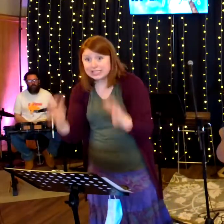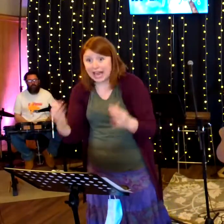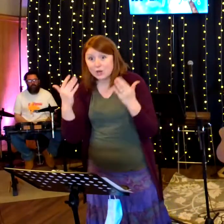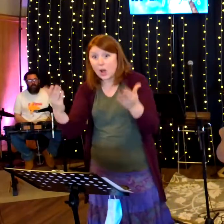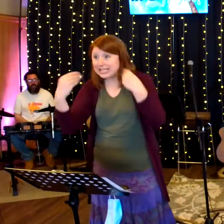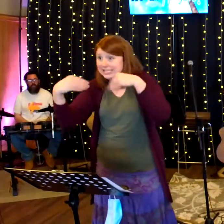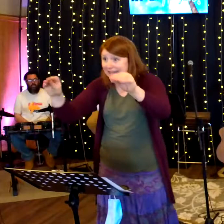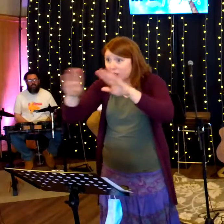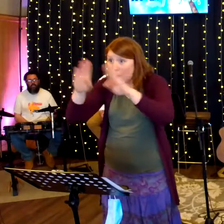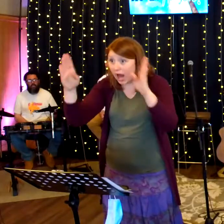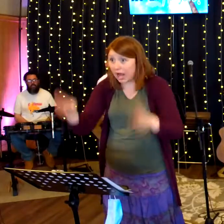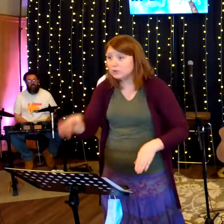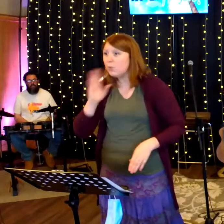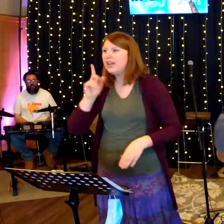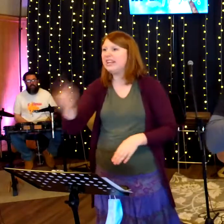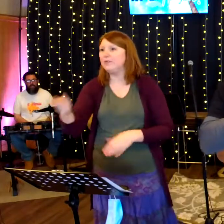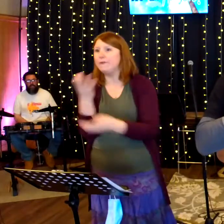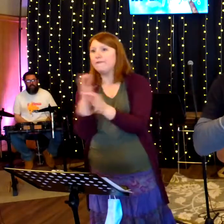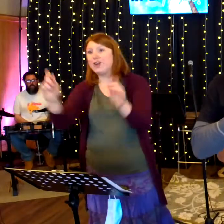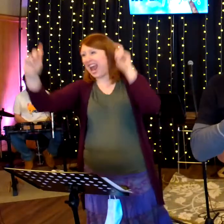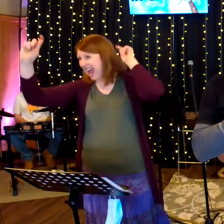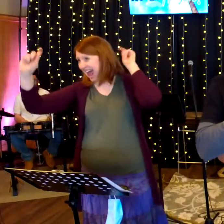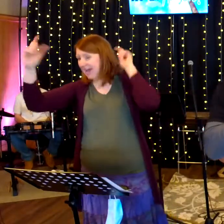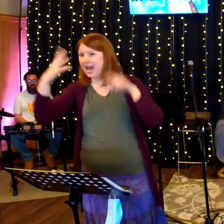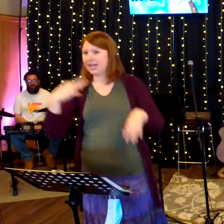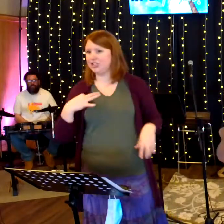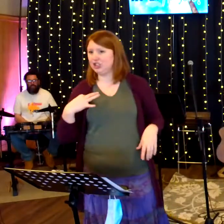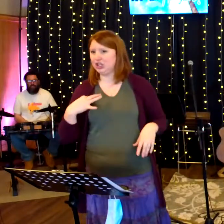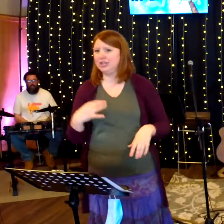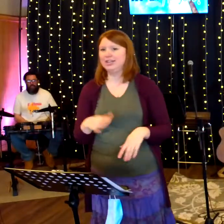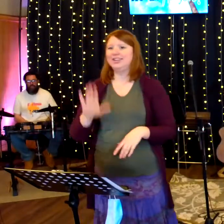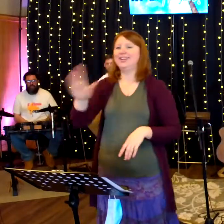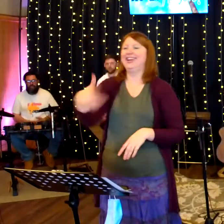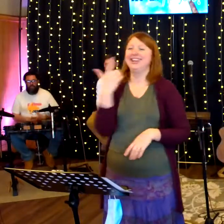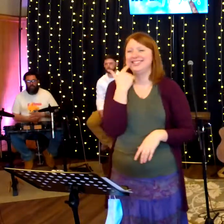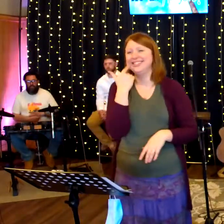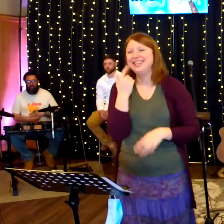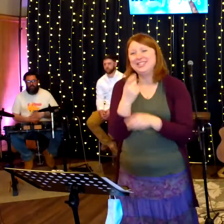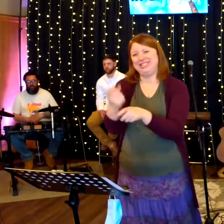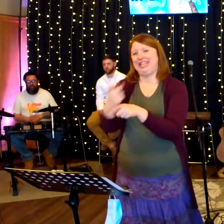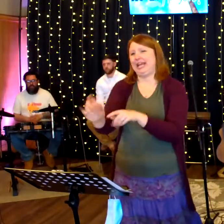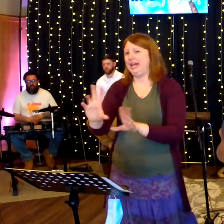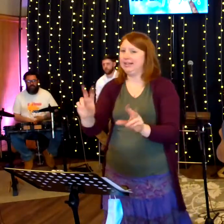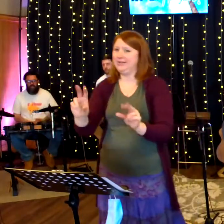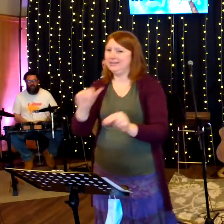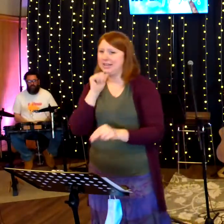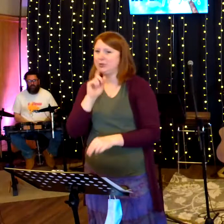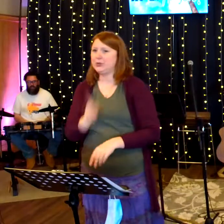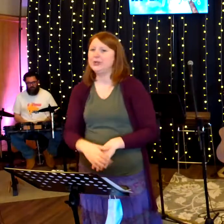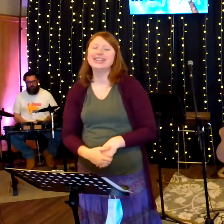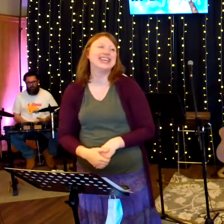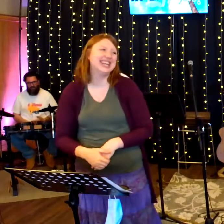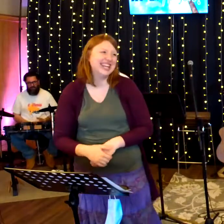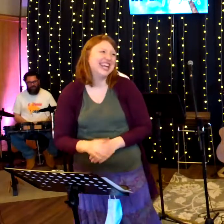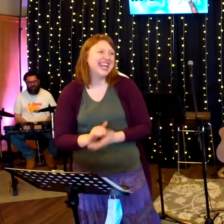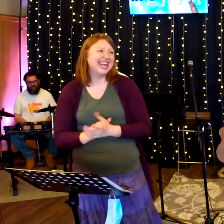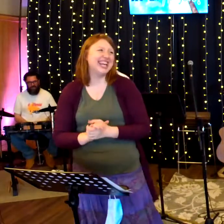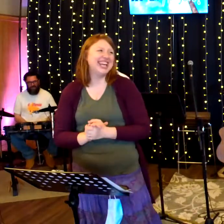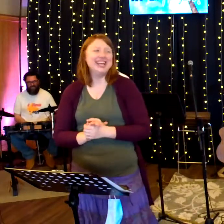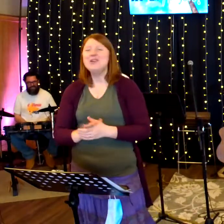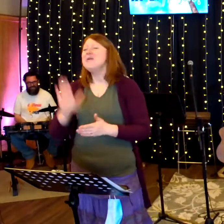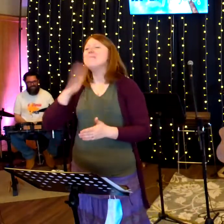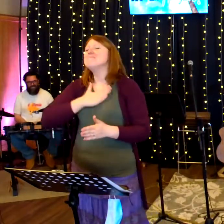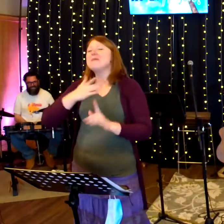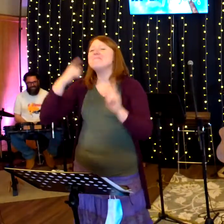a T-shirt. No, we are not that kind of ministry. My point here is that